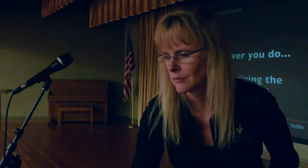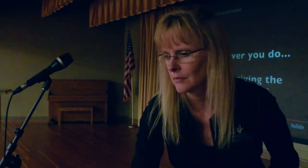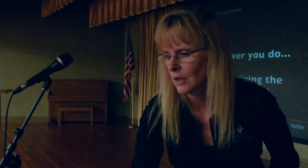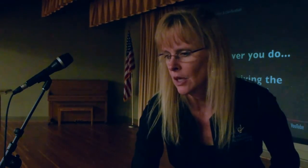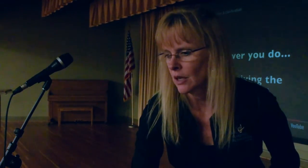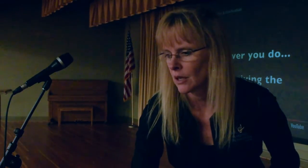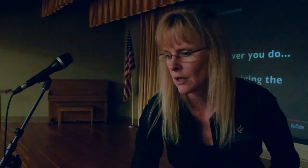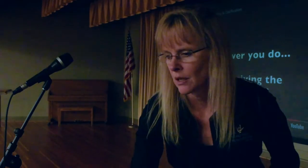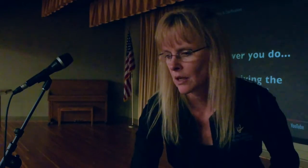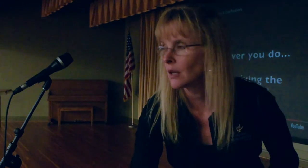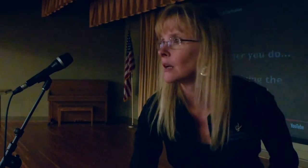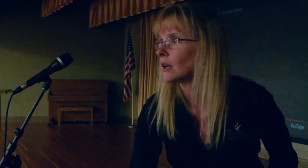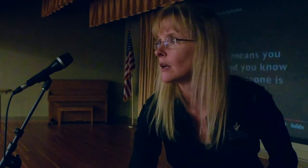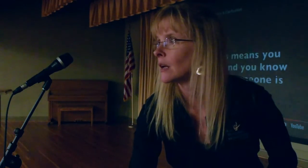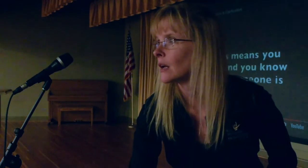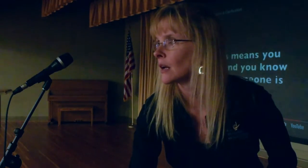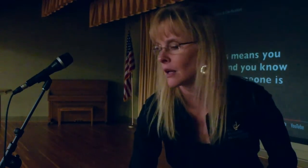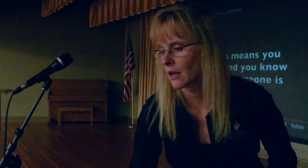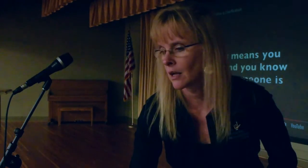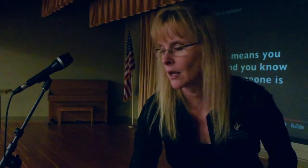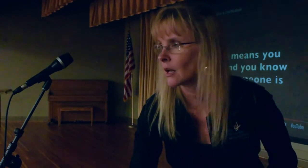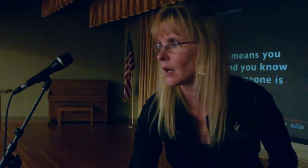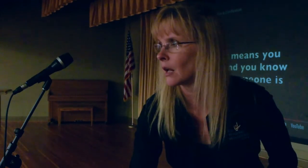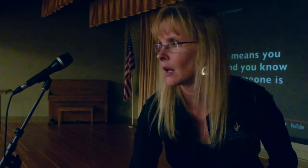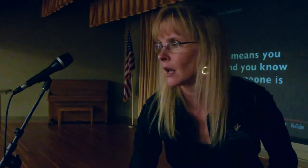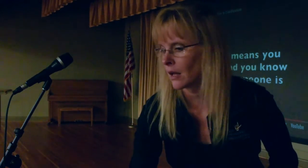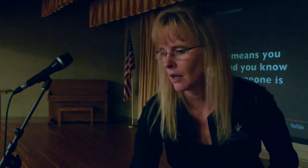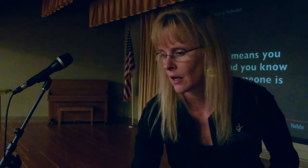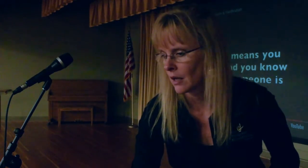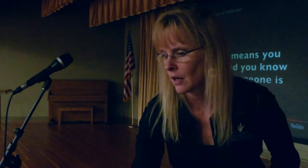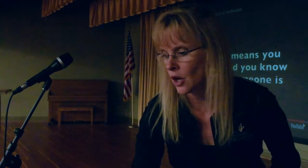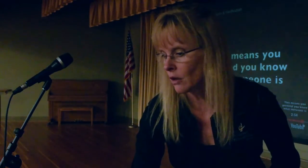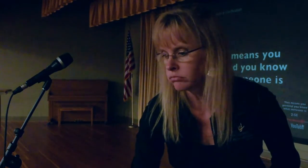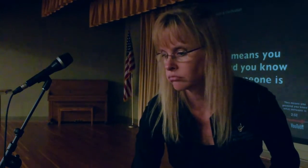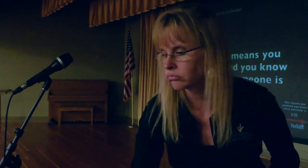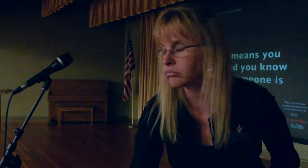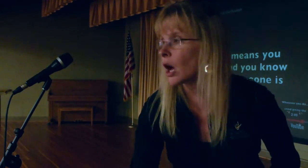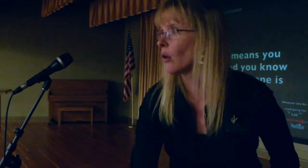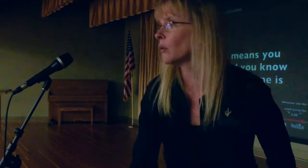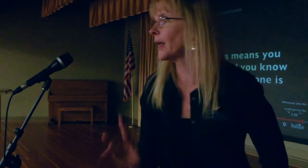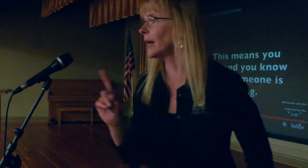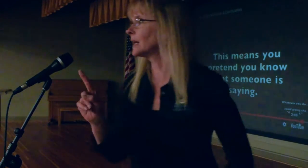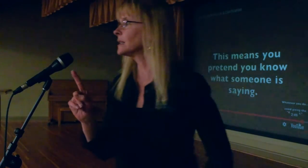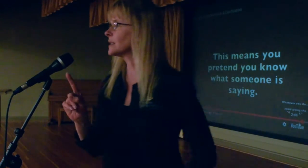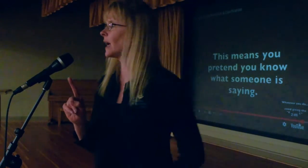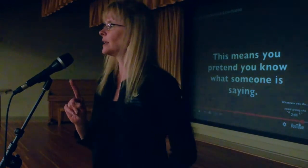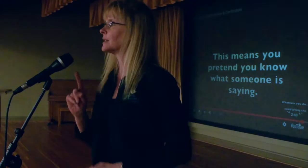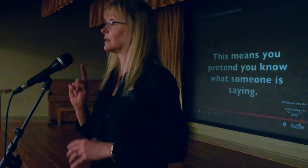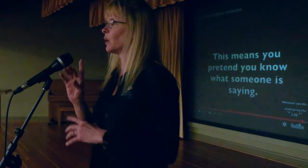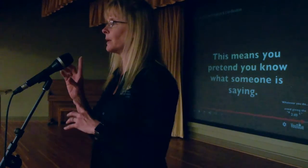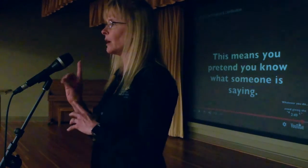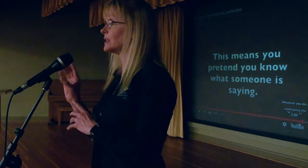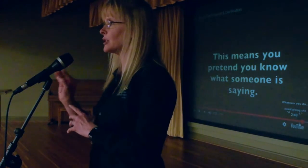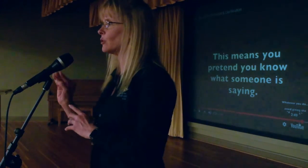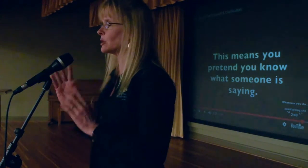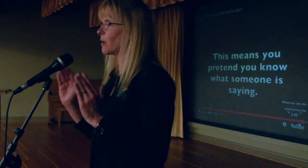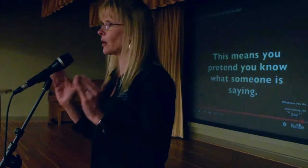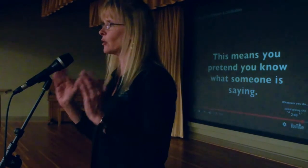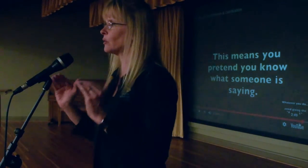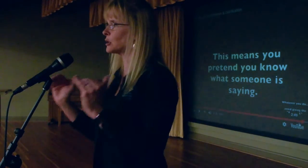So she was asking you, do you understand what I'm No. No, that is what we call a discourse marker, which means